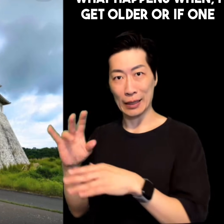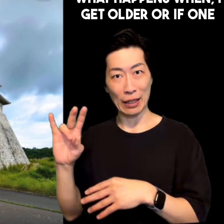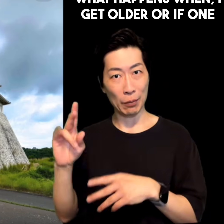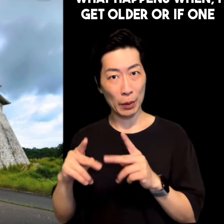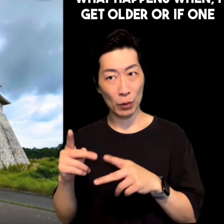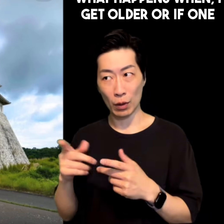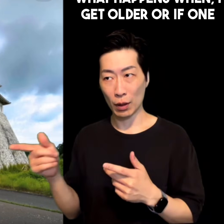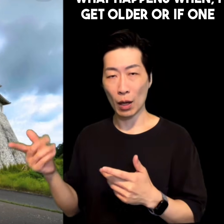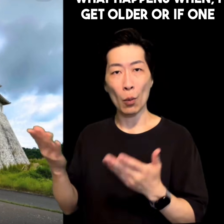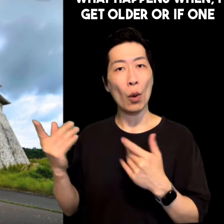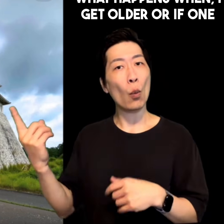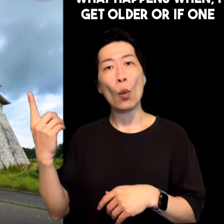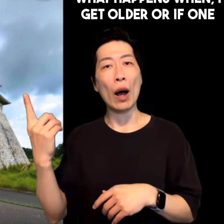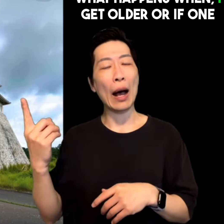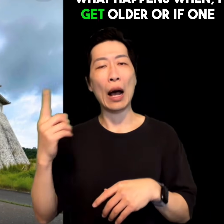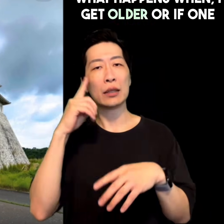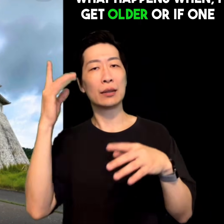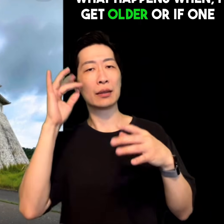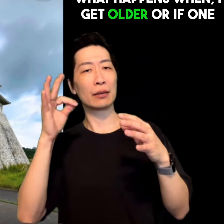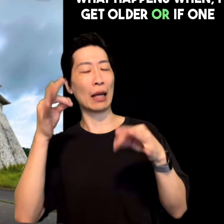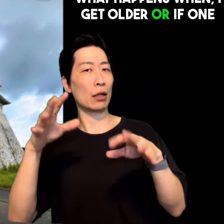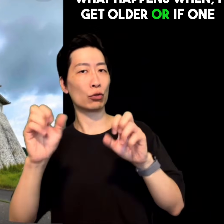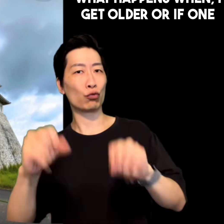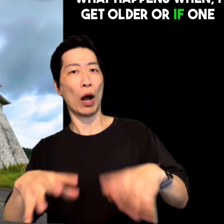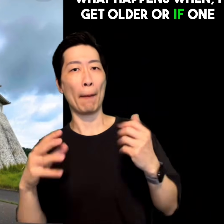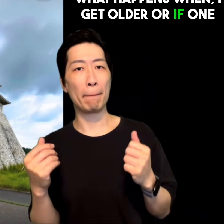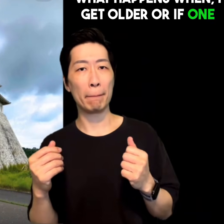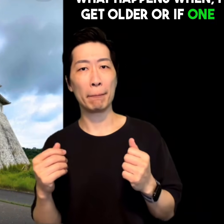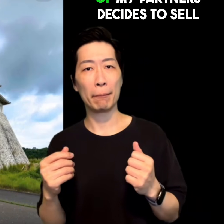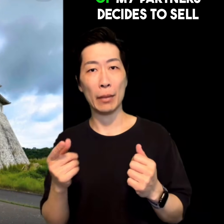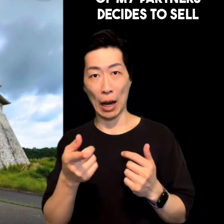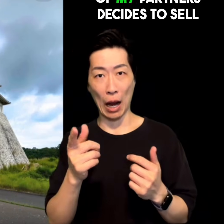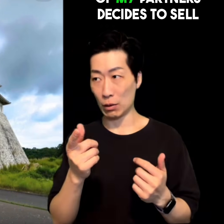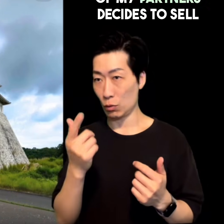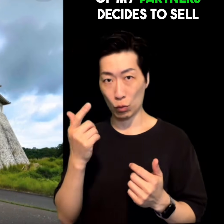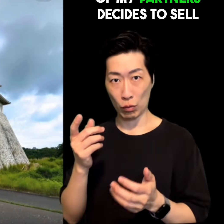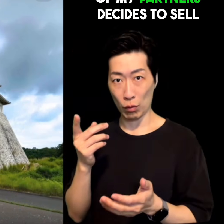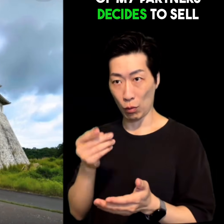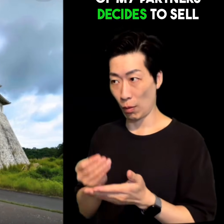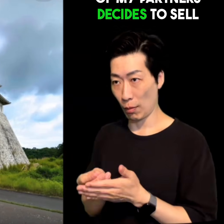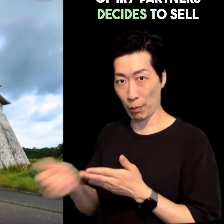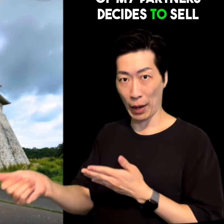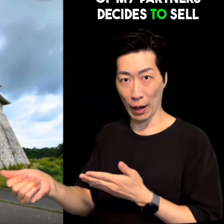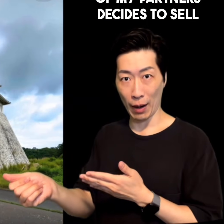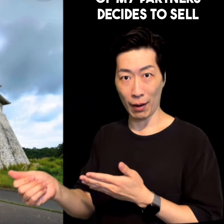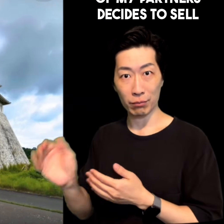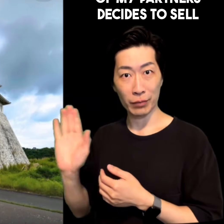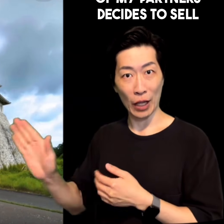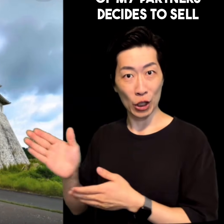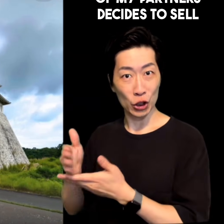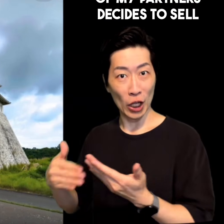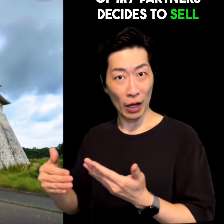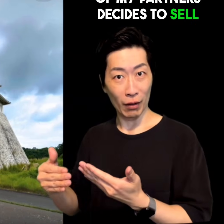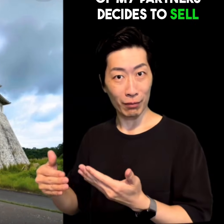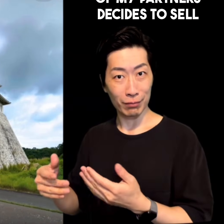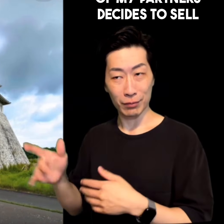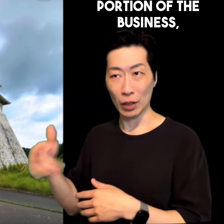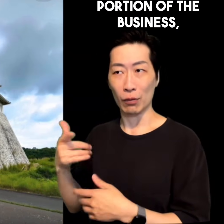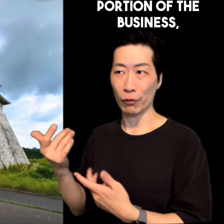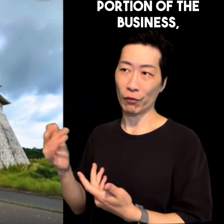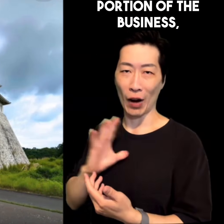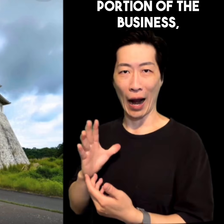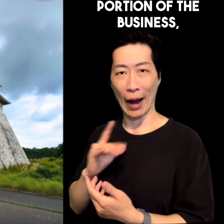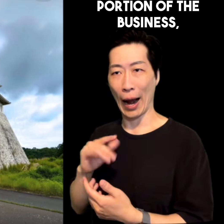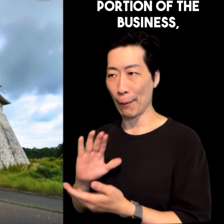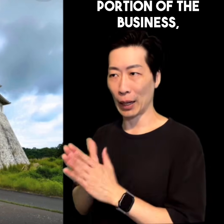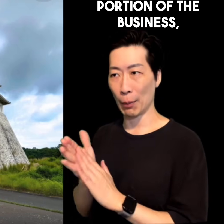when um, I get older, or if one of my partners decides to sell,